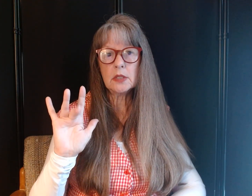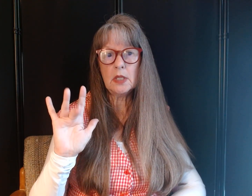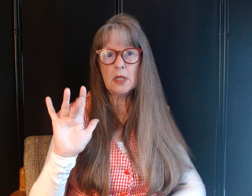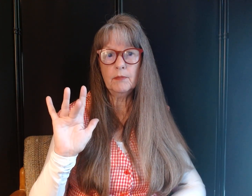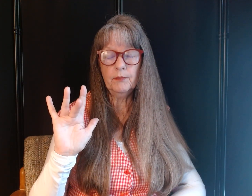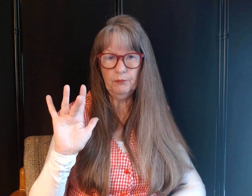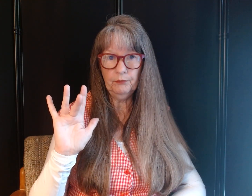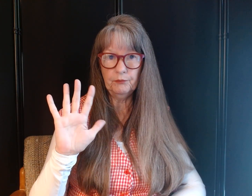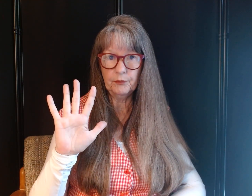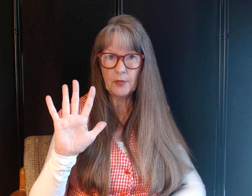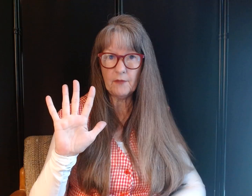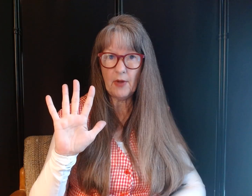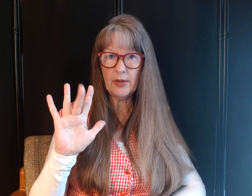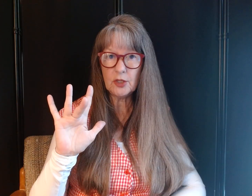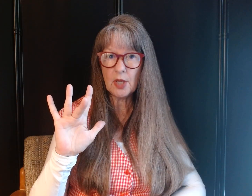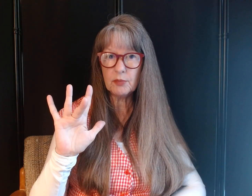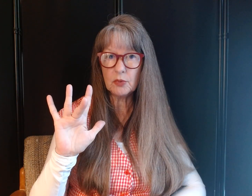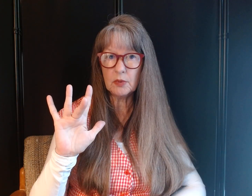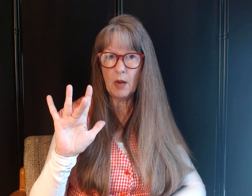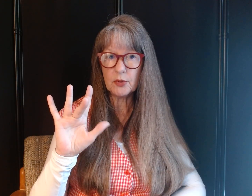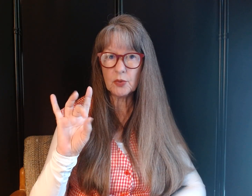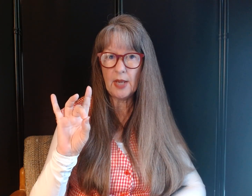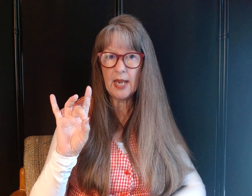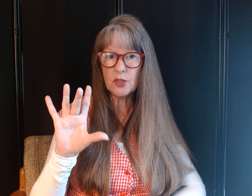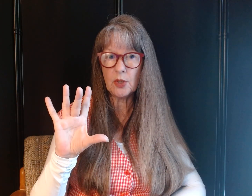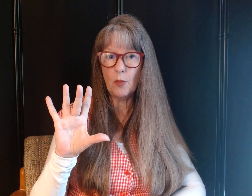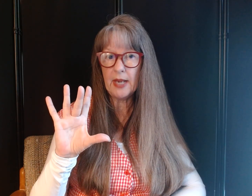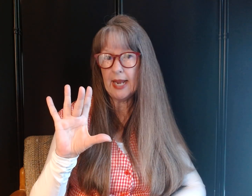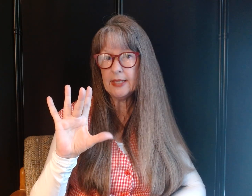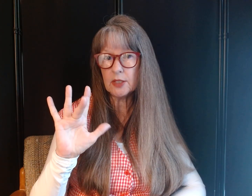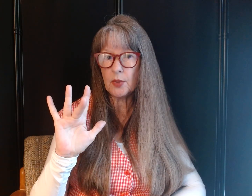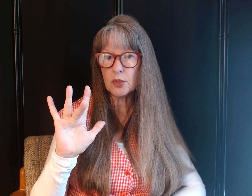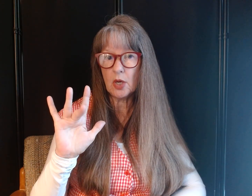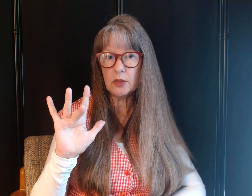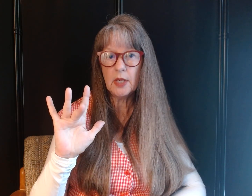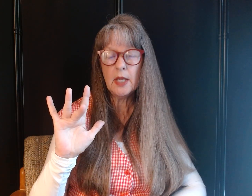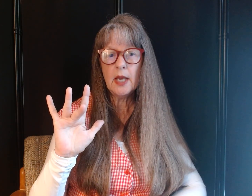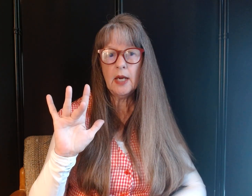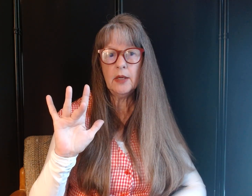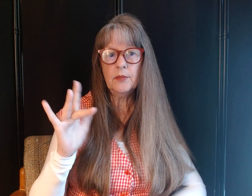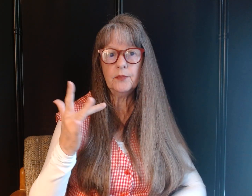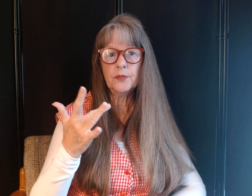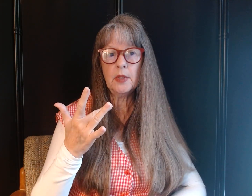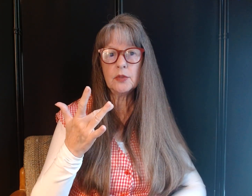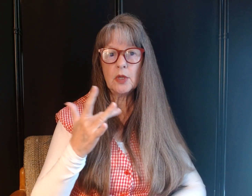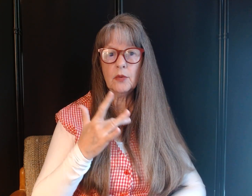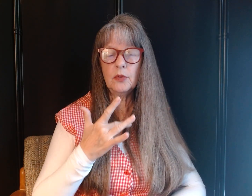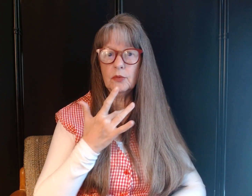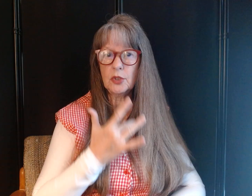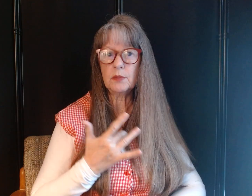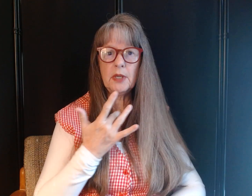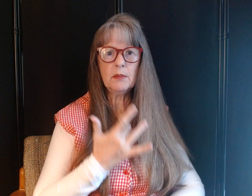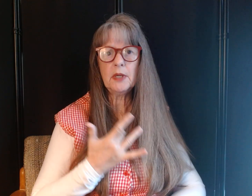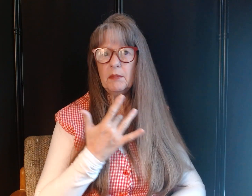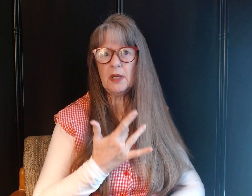the 5-hand shape to almost to an 8. So an open 8 is what it's called. And so you just pity, pity, pity,